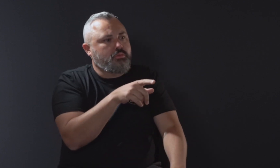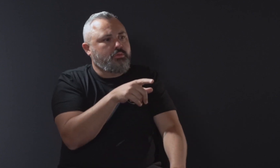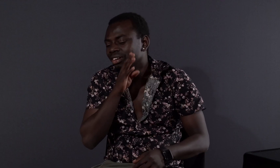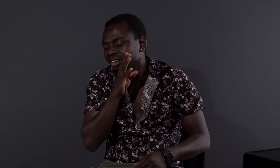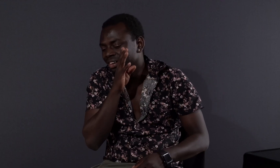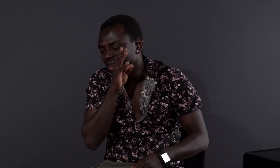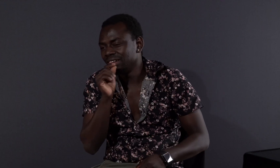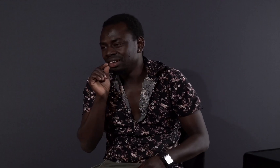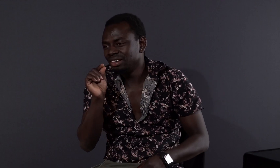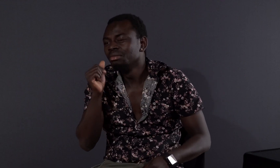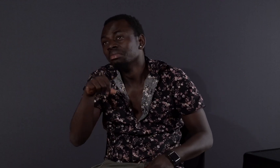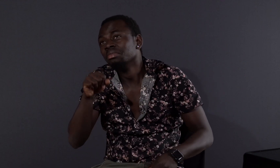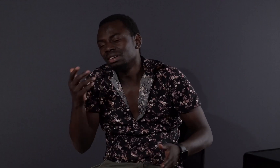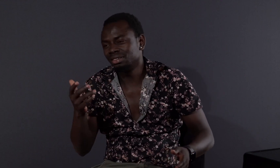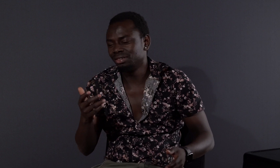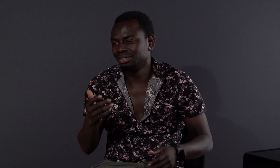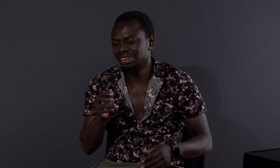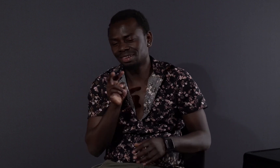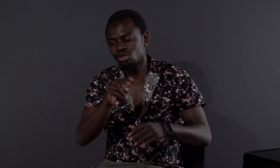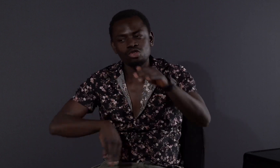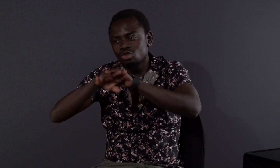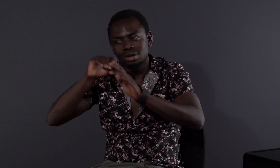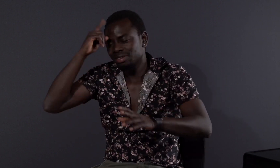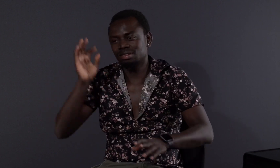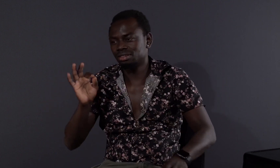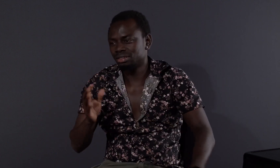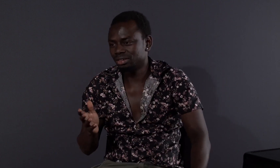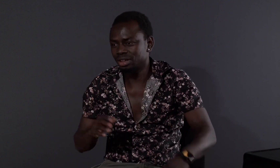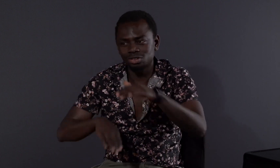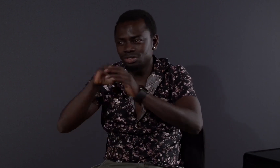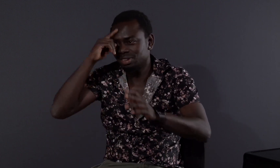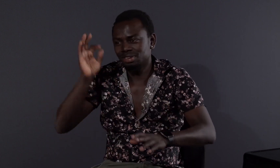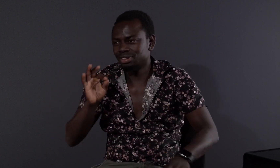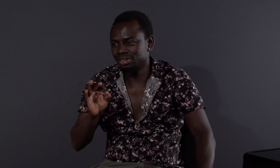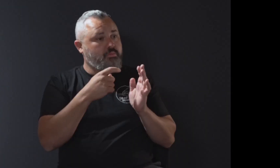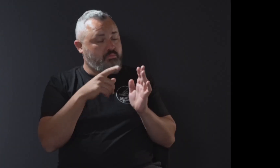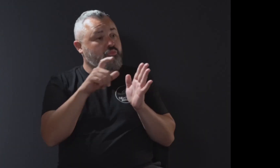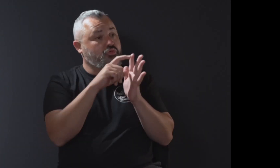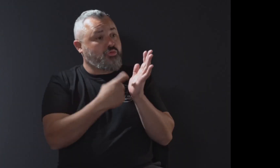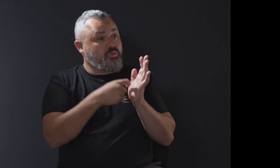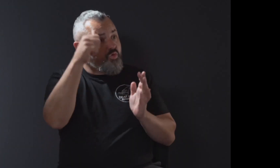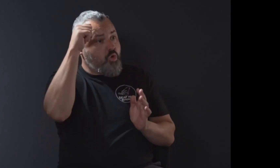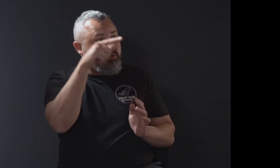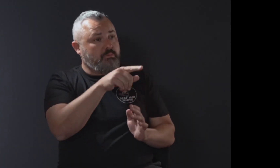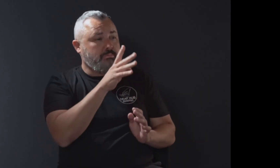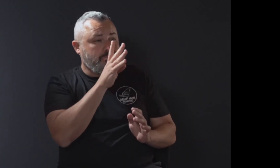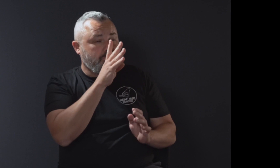Well, I nodded along, but no, I didn't fully understand. And do you think that the doctor realised this and just gave